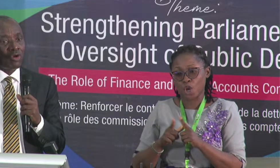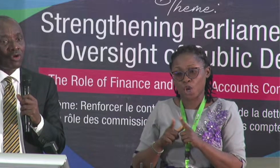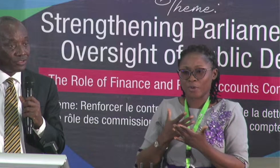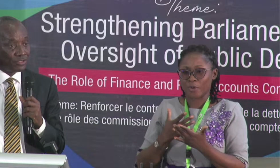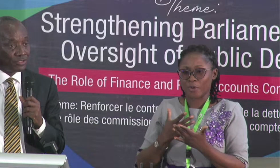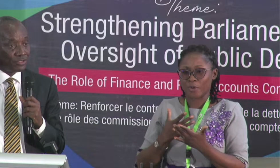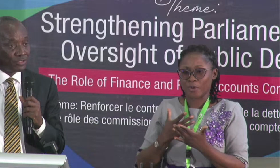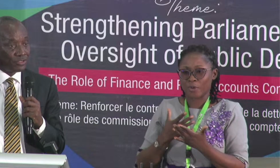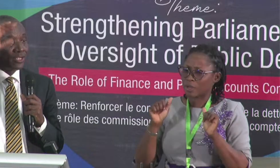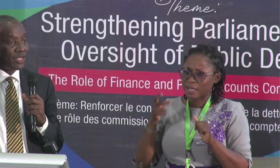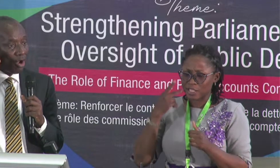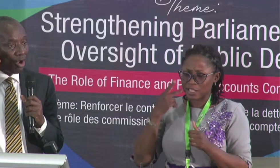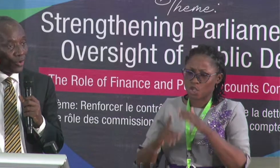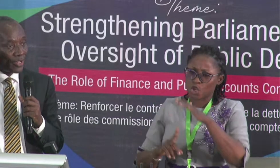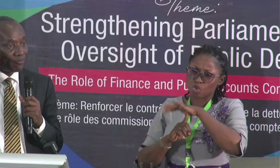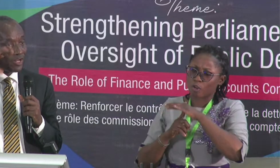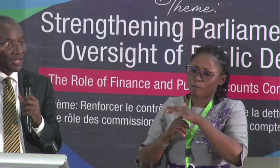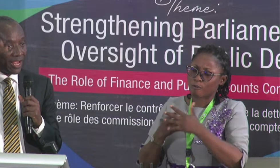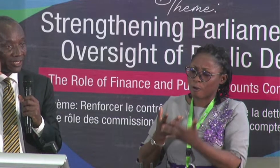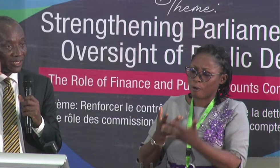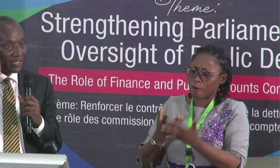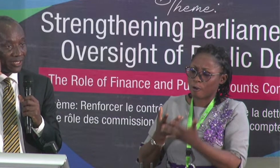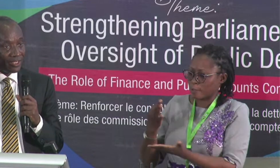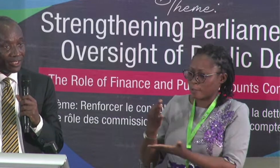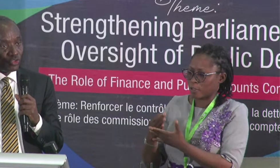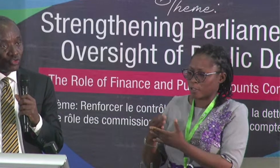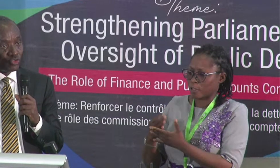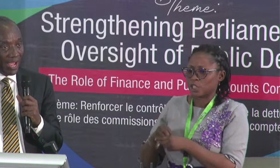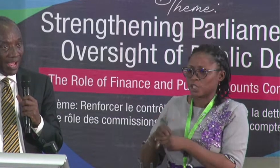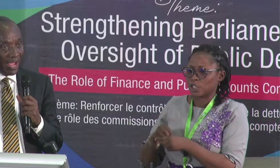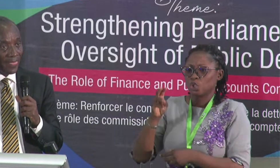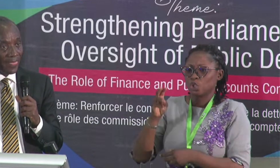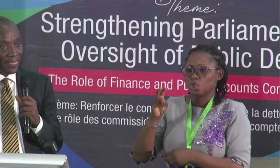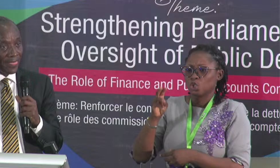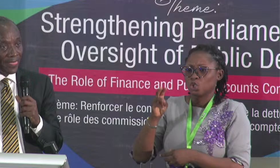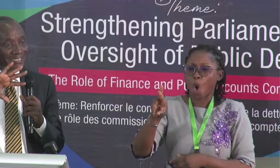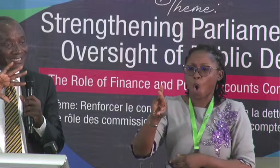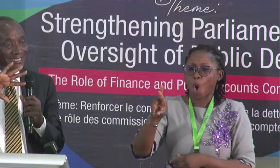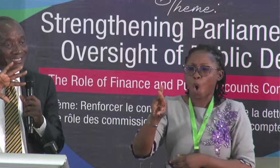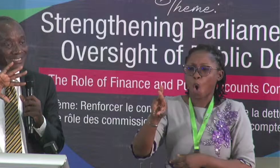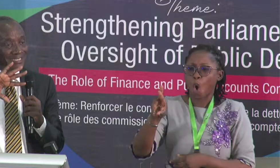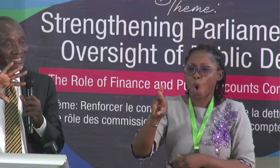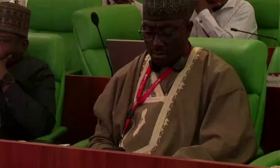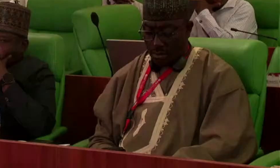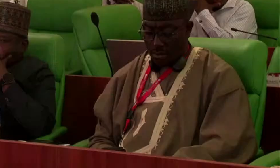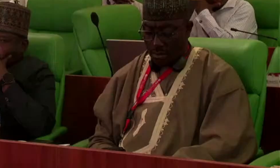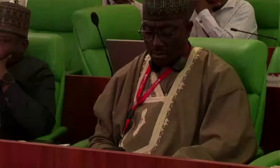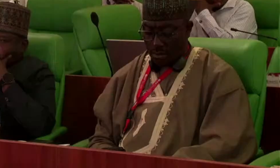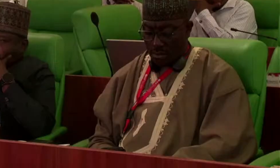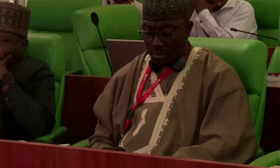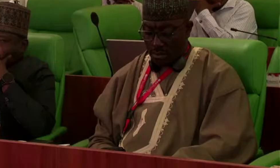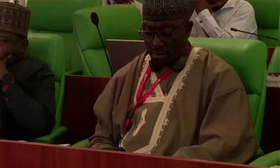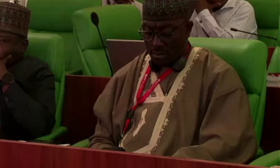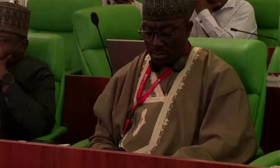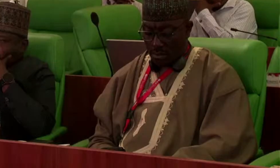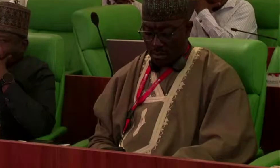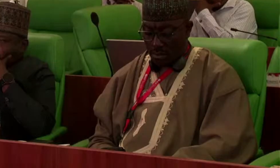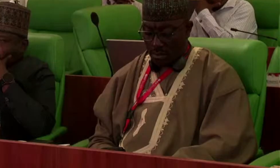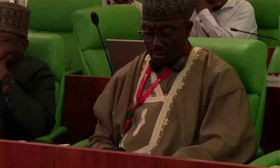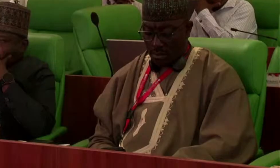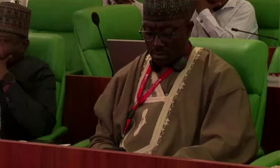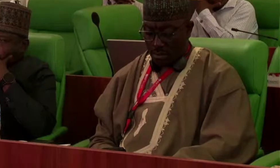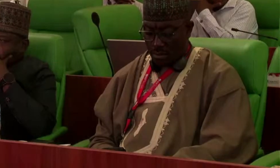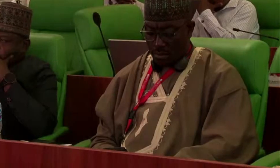wealth funds like in Norway, Finland, even Dubai. That's national saving. Now, when countries don't